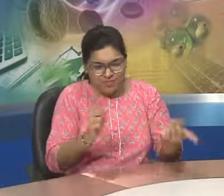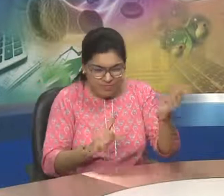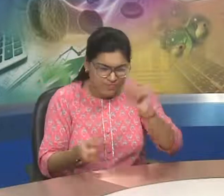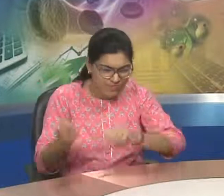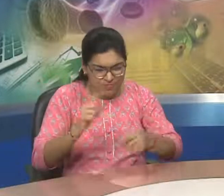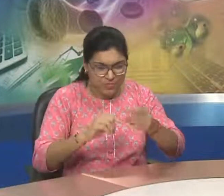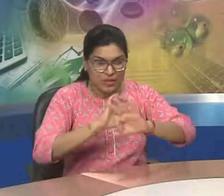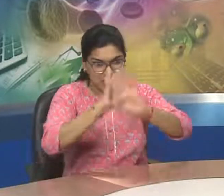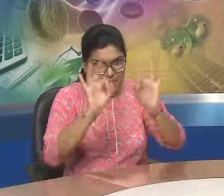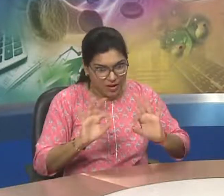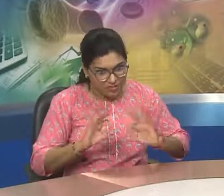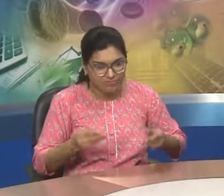sunlight,